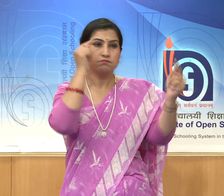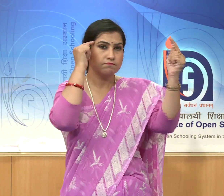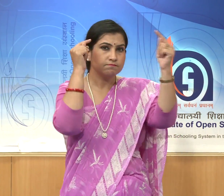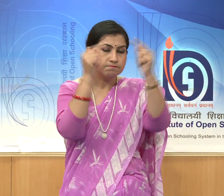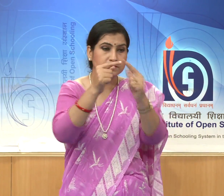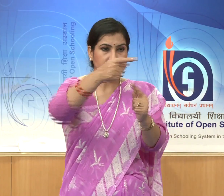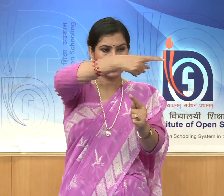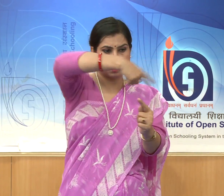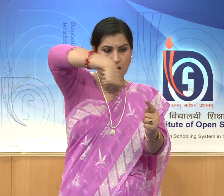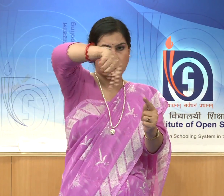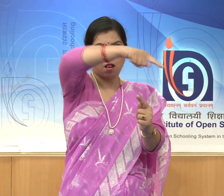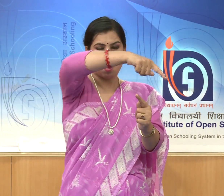concentric circles